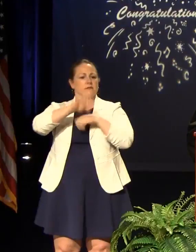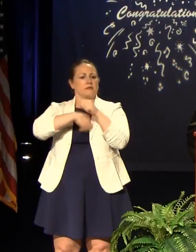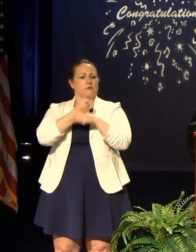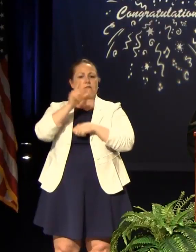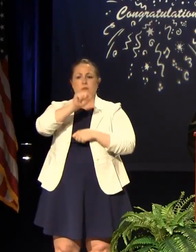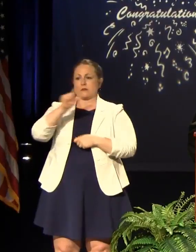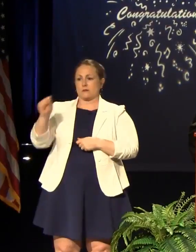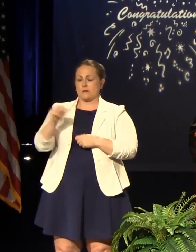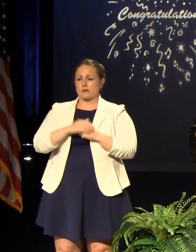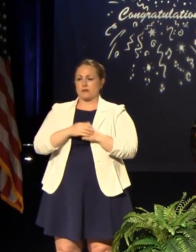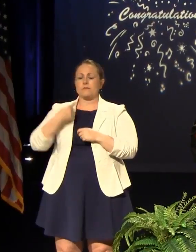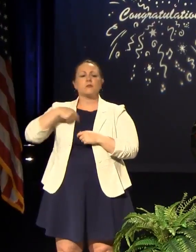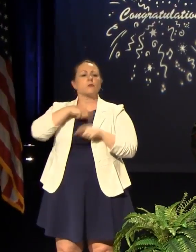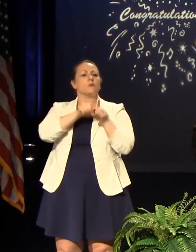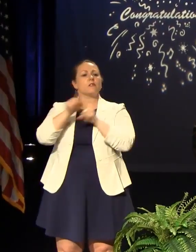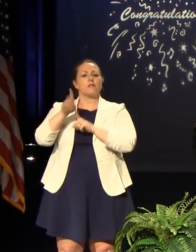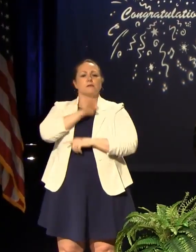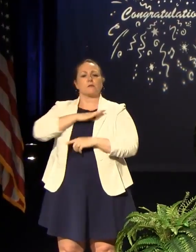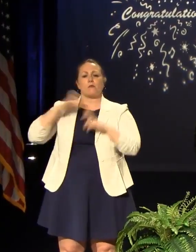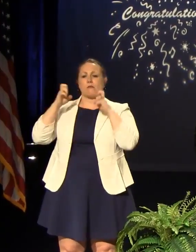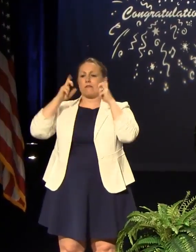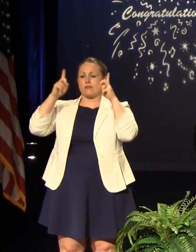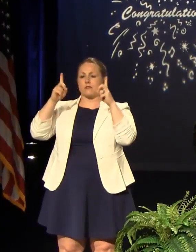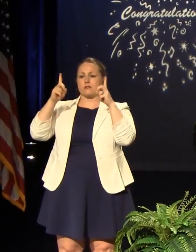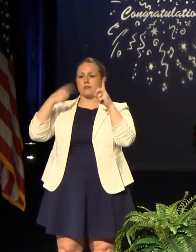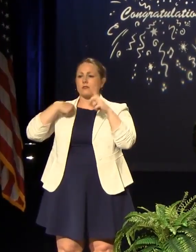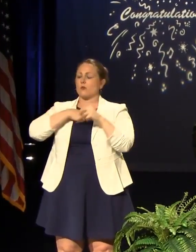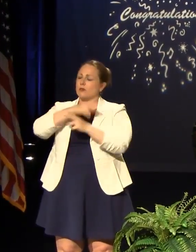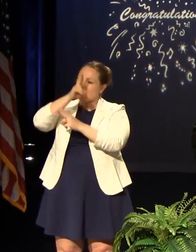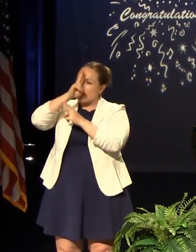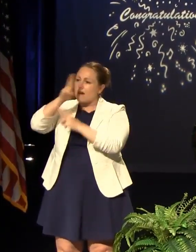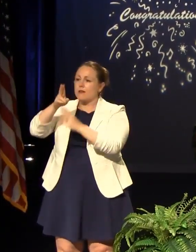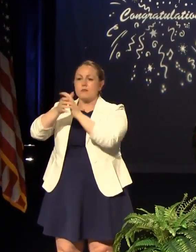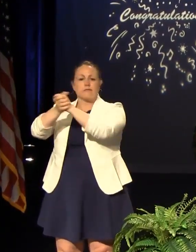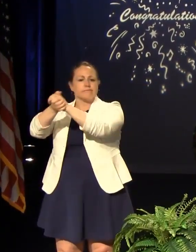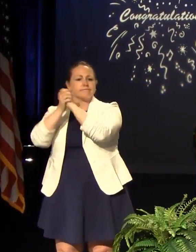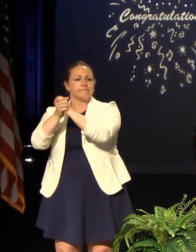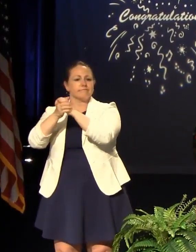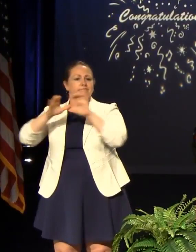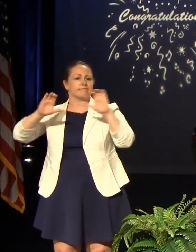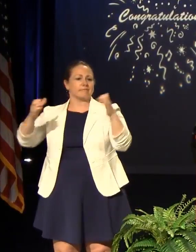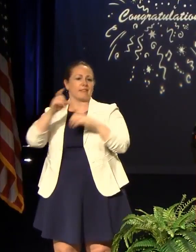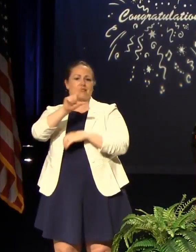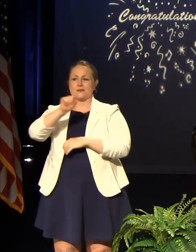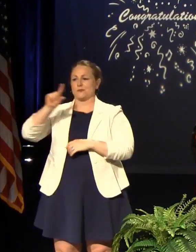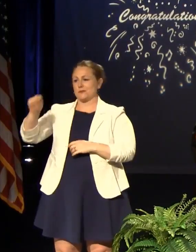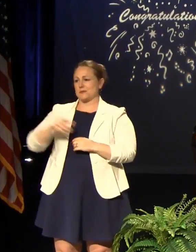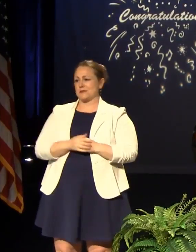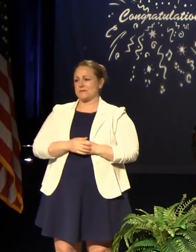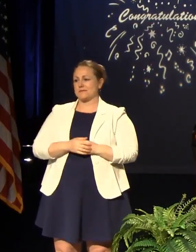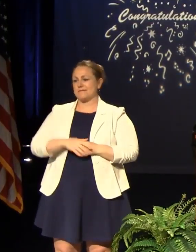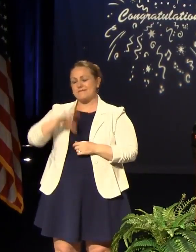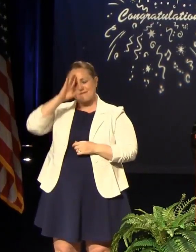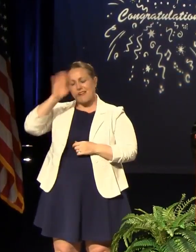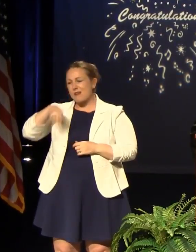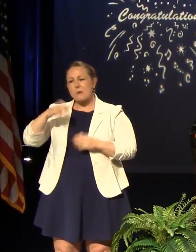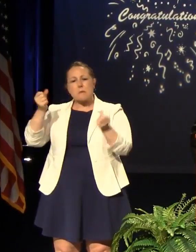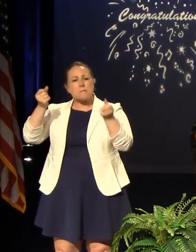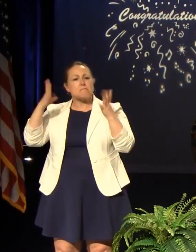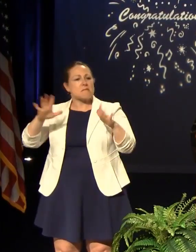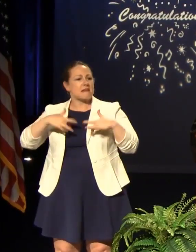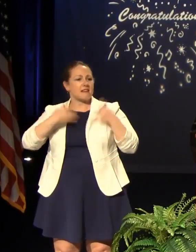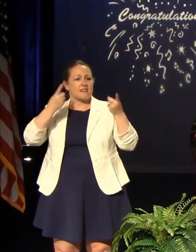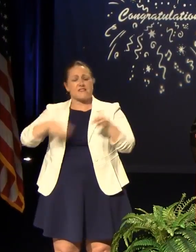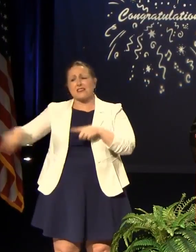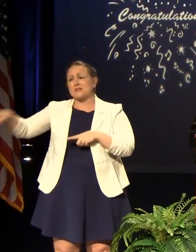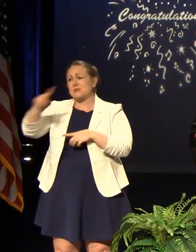Education, honorably congratulate the class of 2020. I know there were many things that you